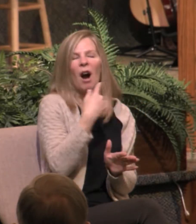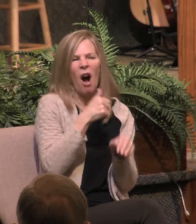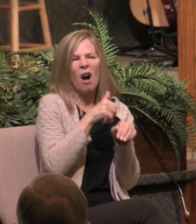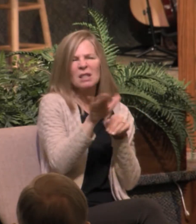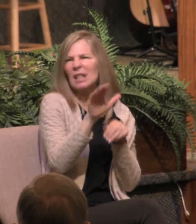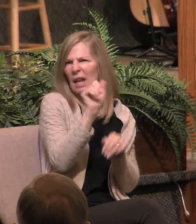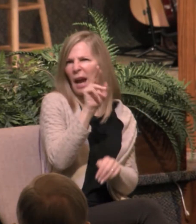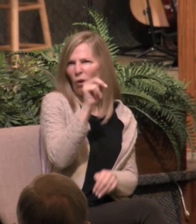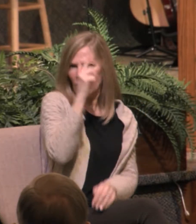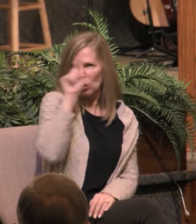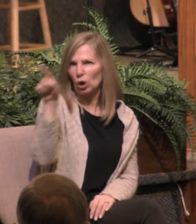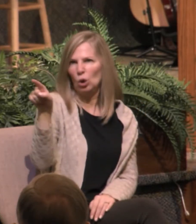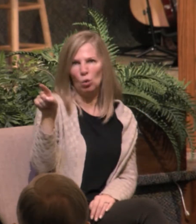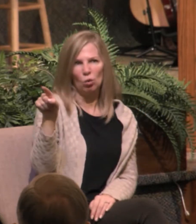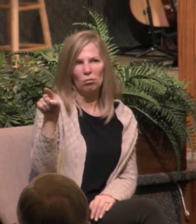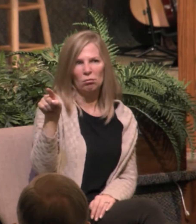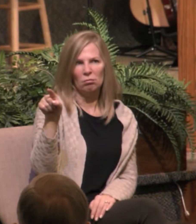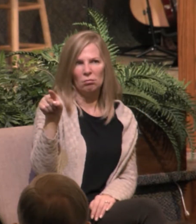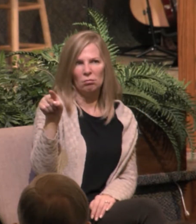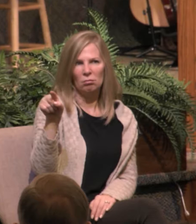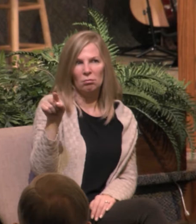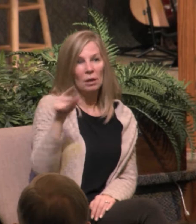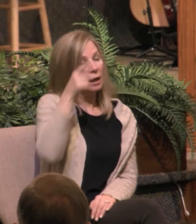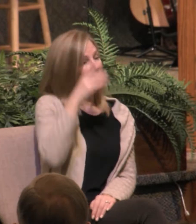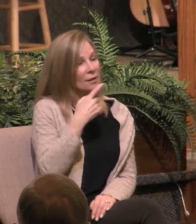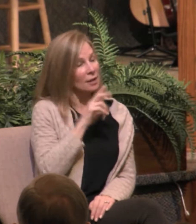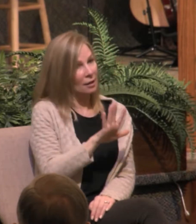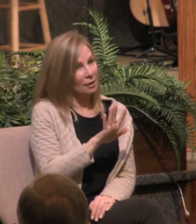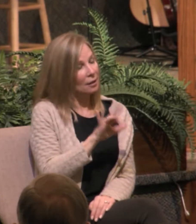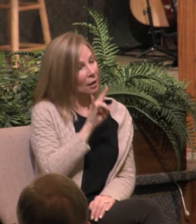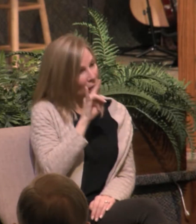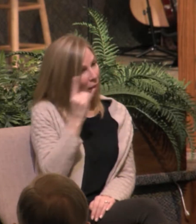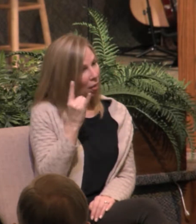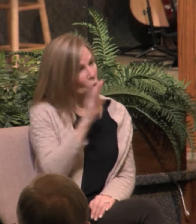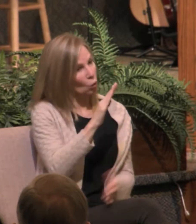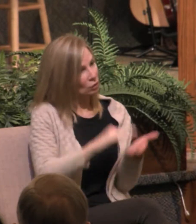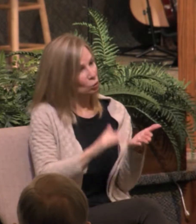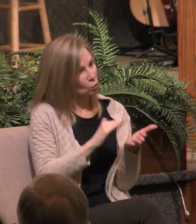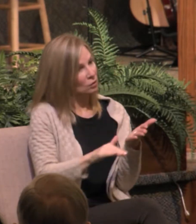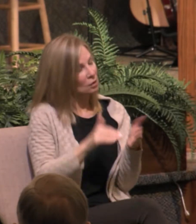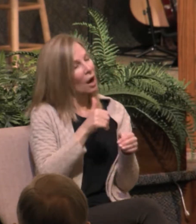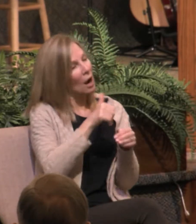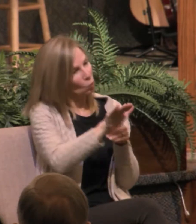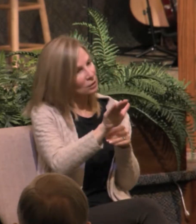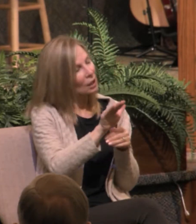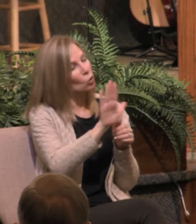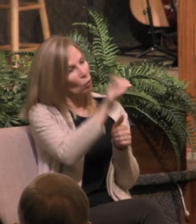I'll send Aaron. Tired of hearing your excuses, you're going. I'll send Aaron with you.